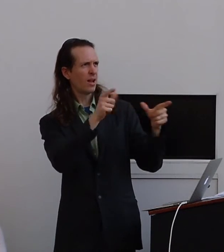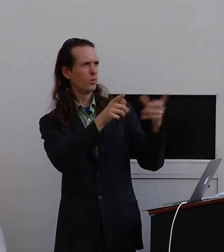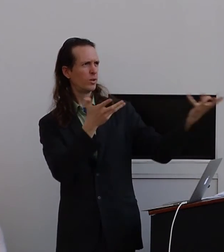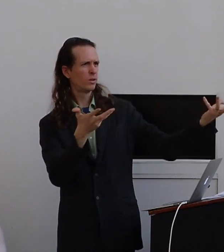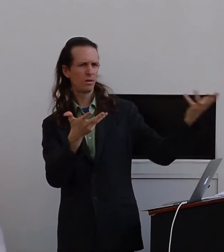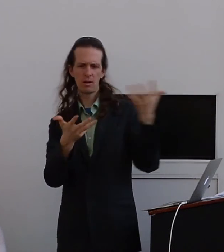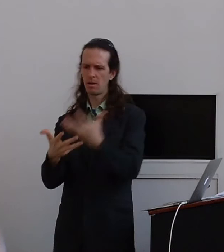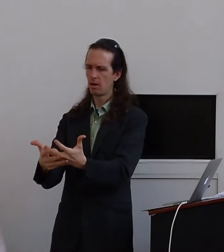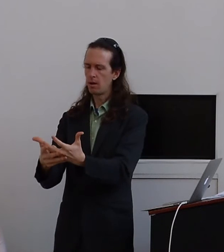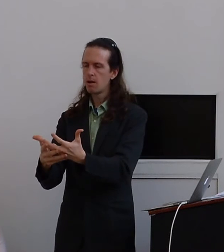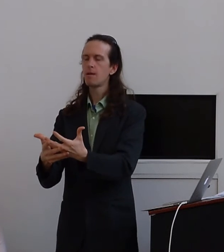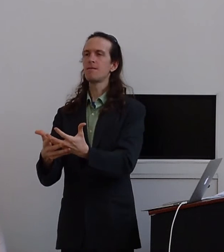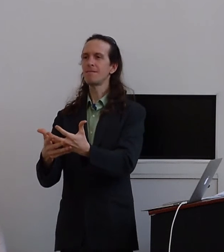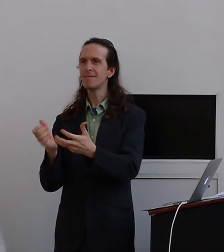But how are they doing this?